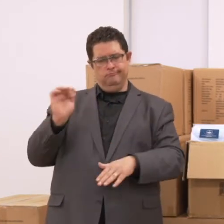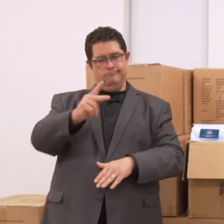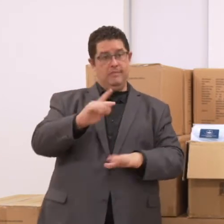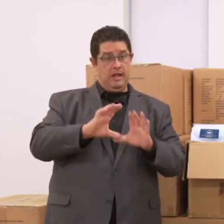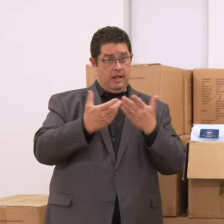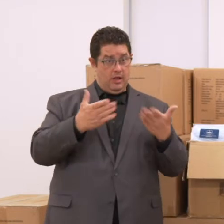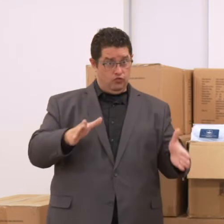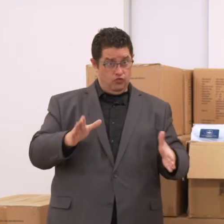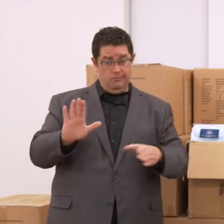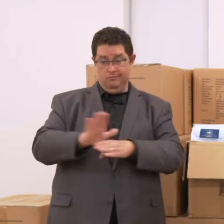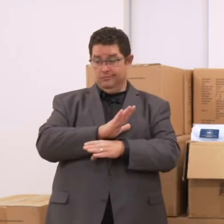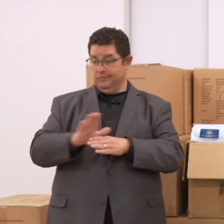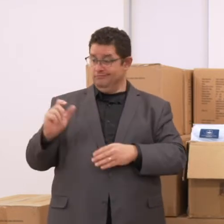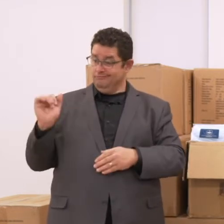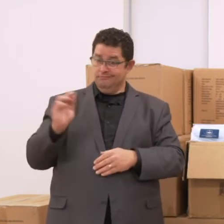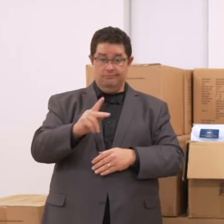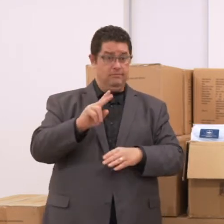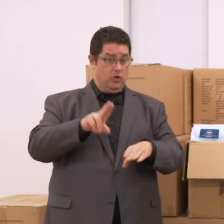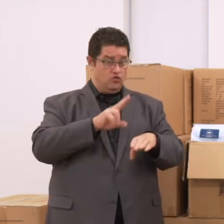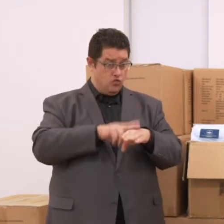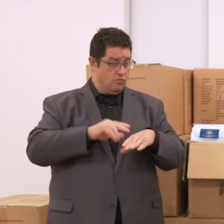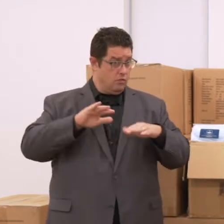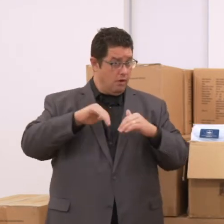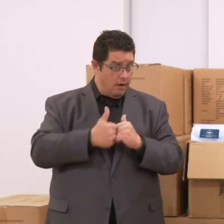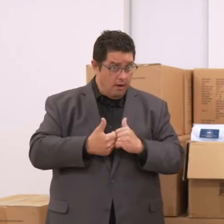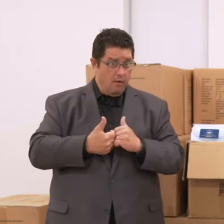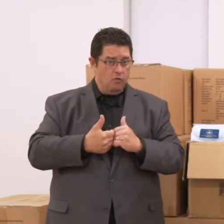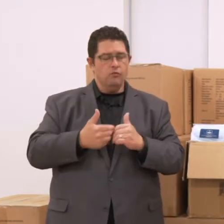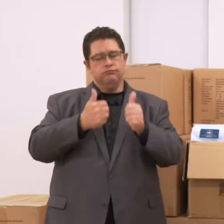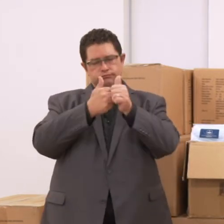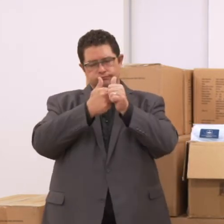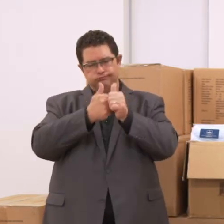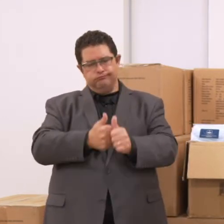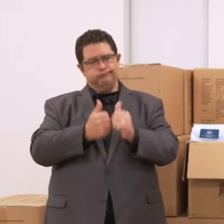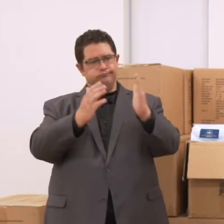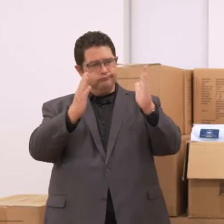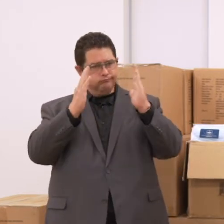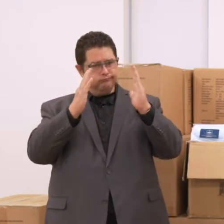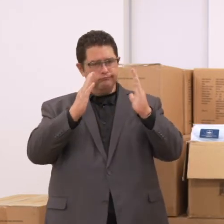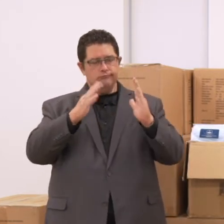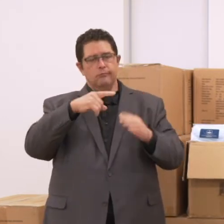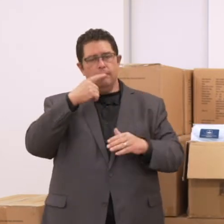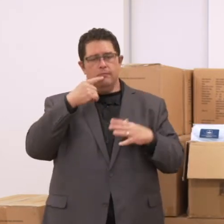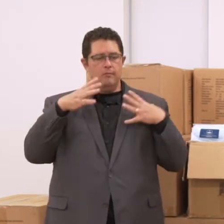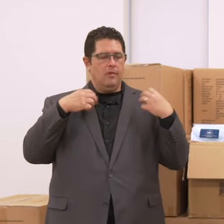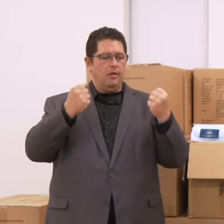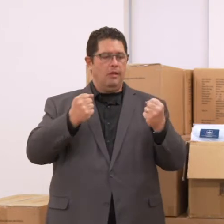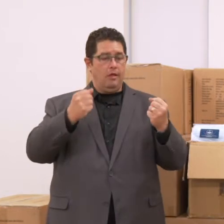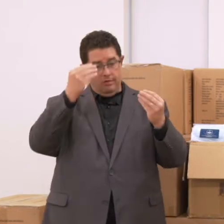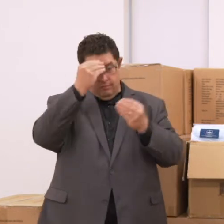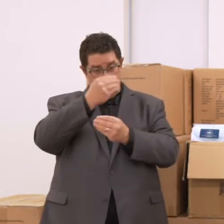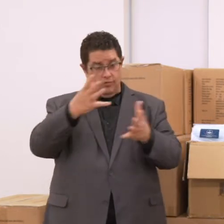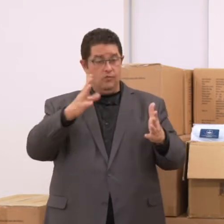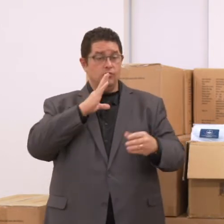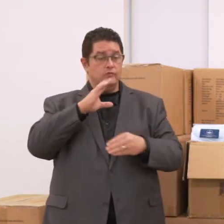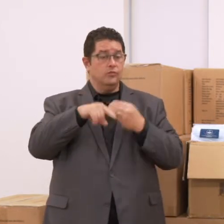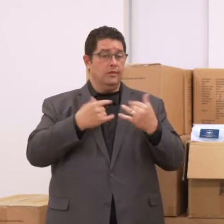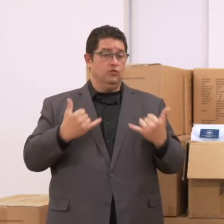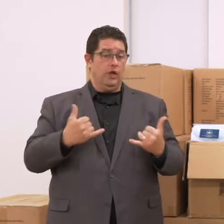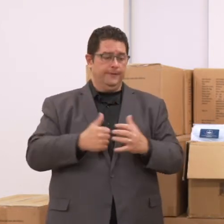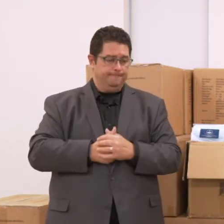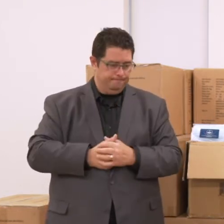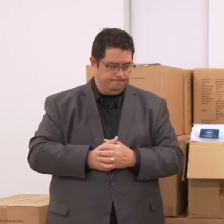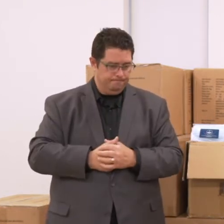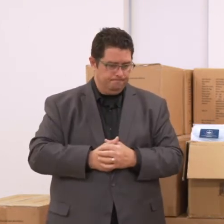and get our businesses back to normal is to follow our public health recommendations that we are talking about today. Now,